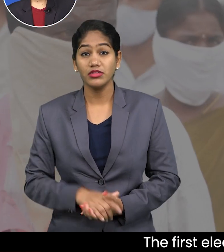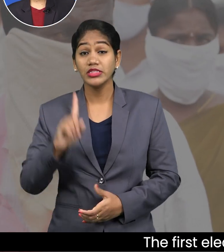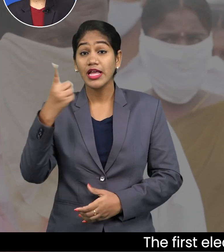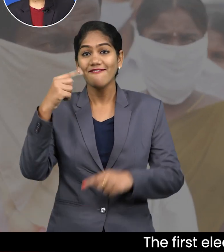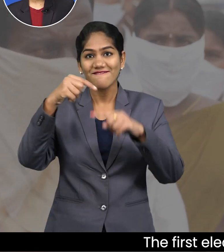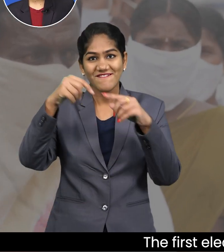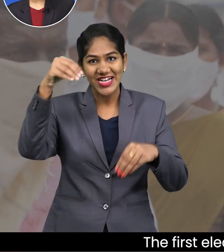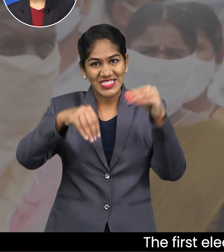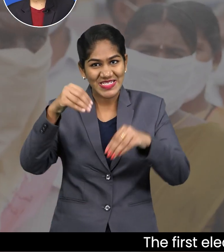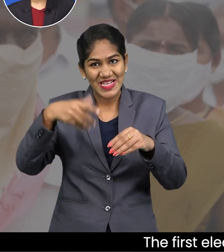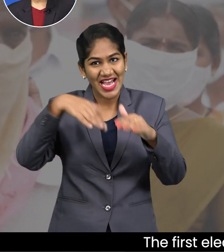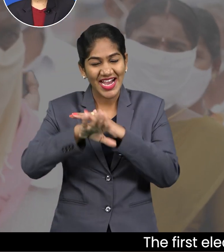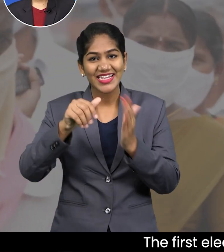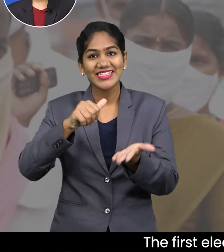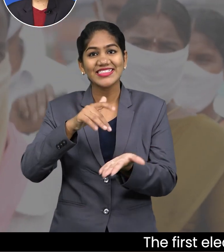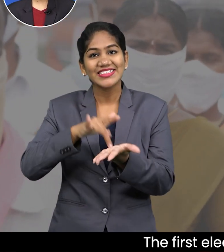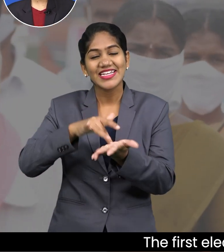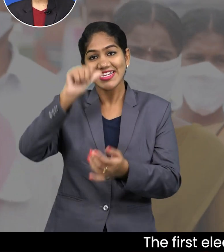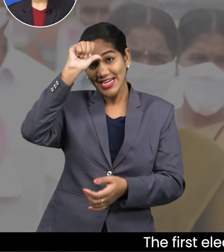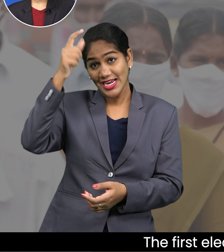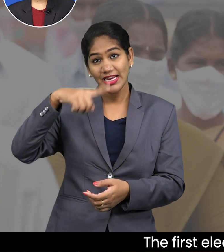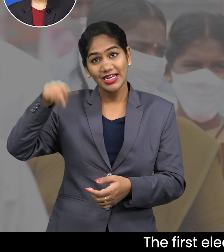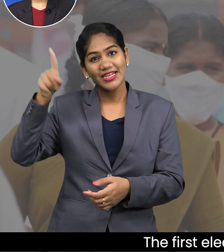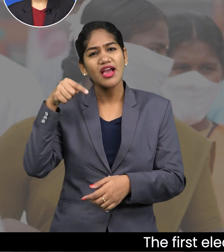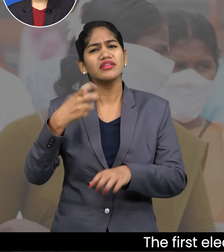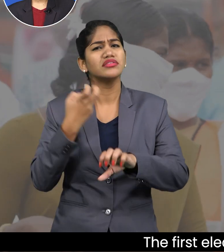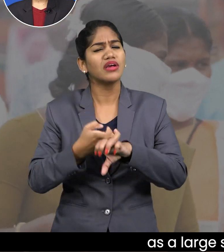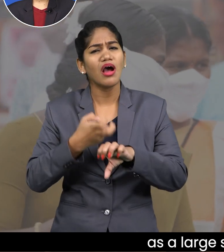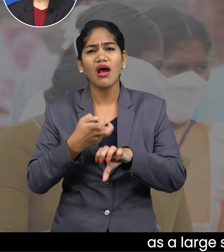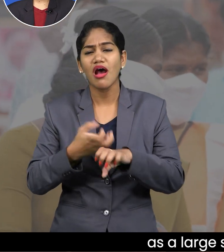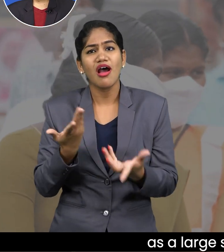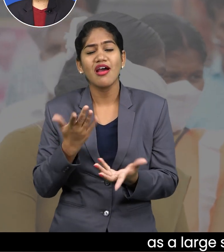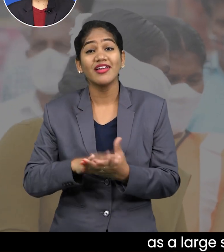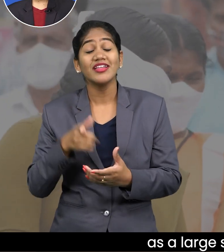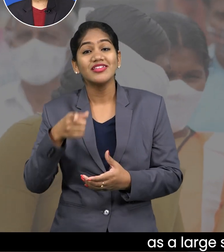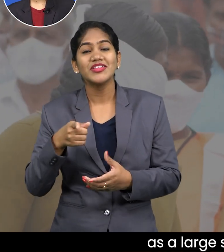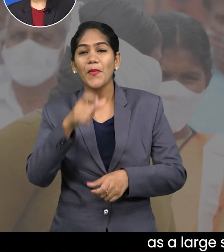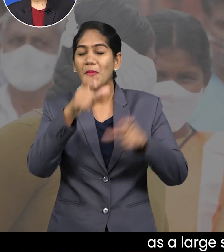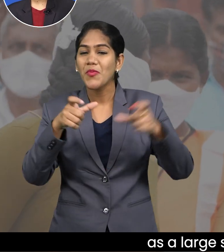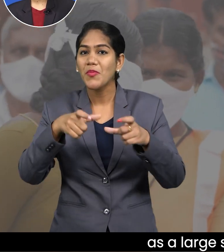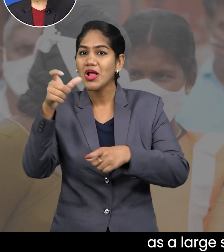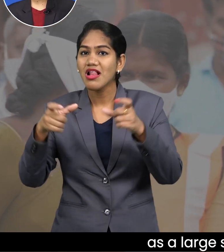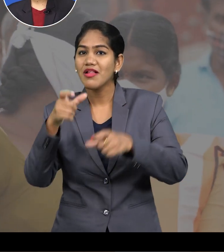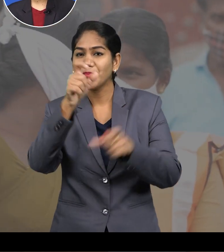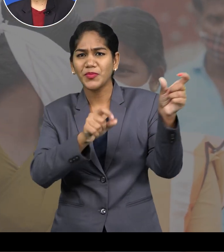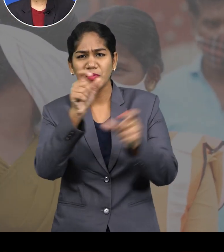The first elections in India was difficult as a large section of the